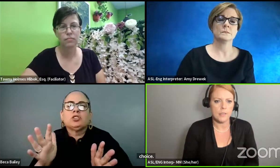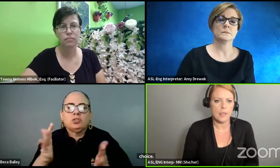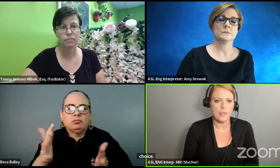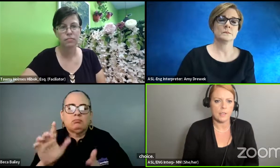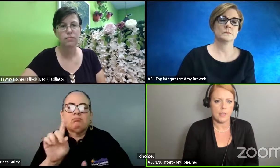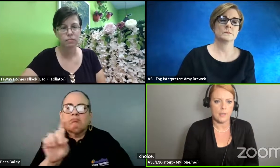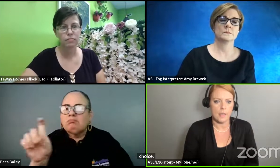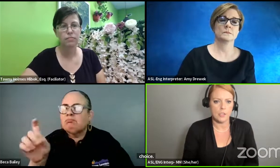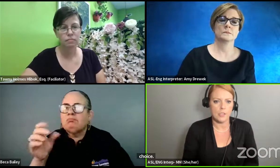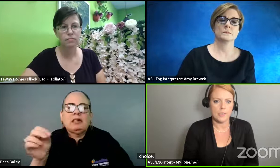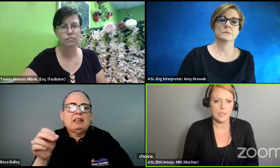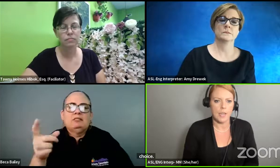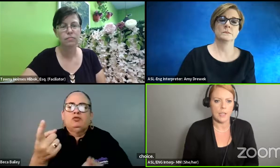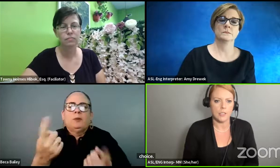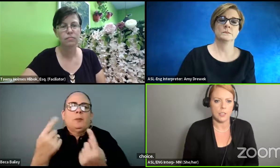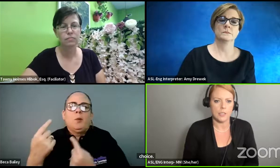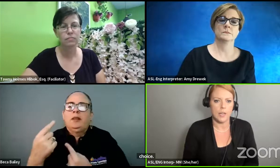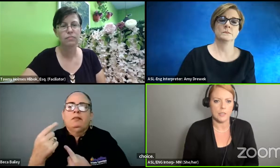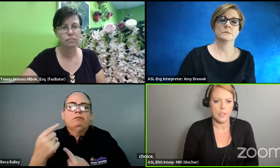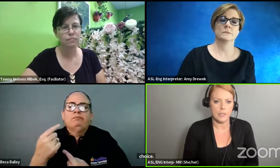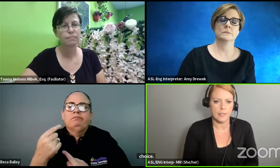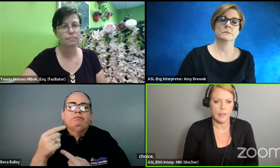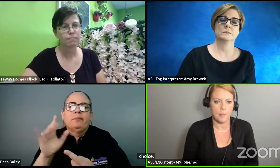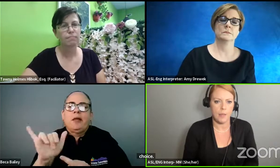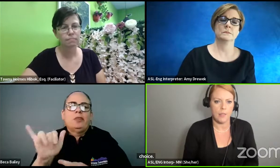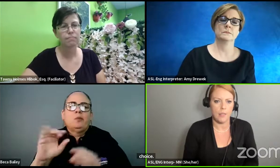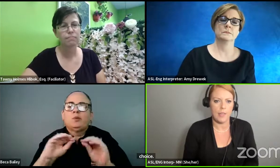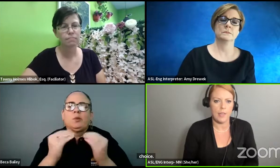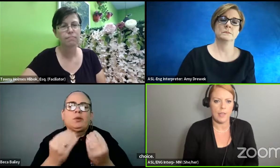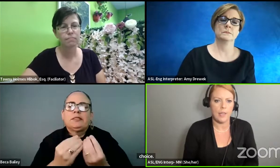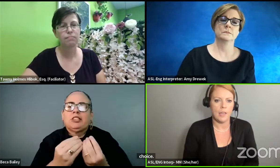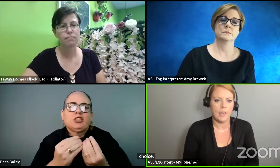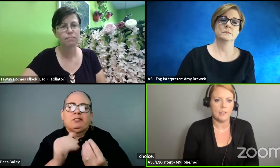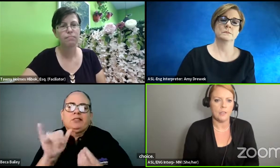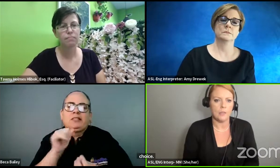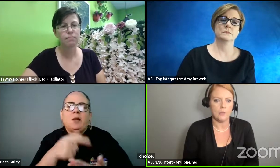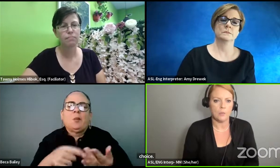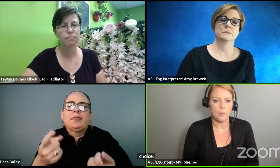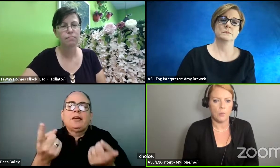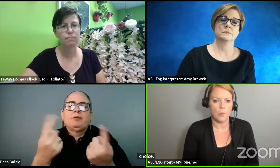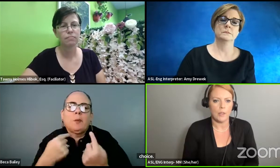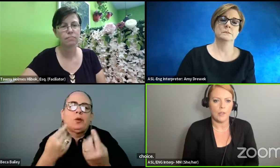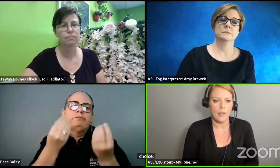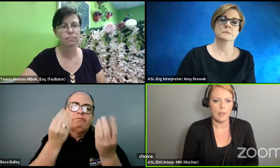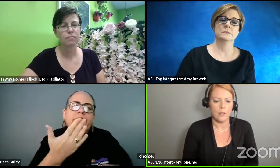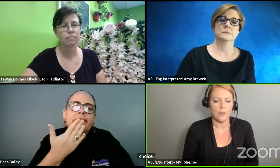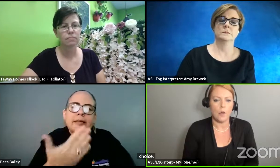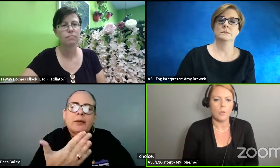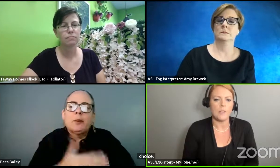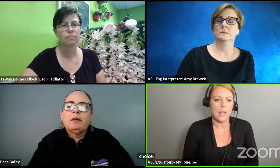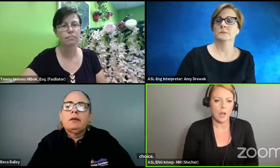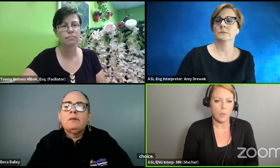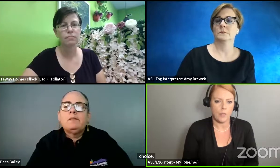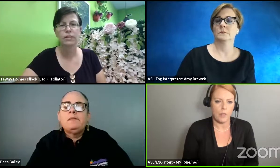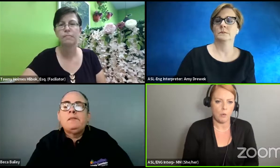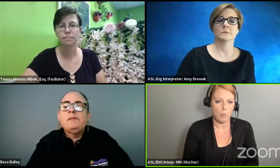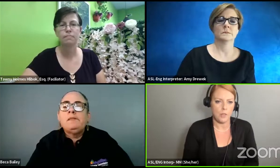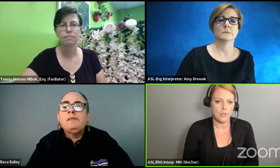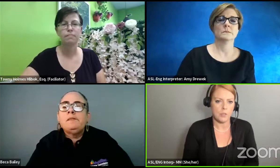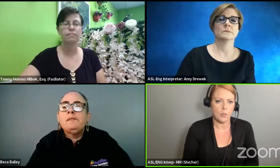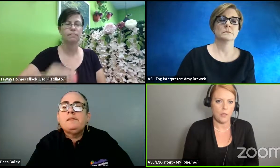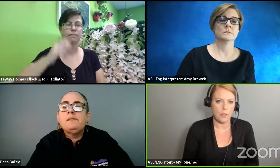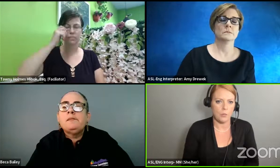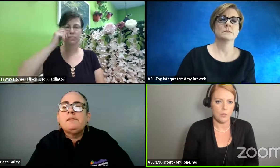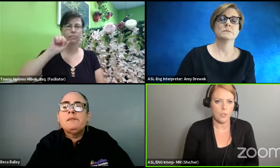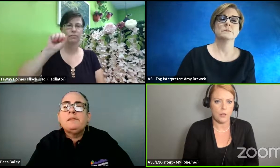organizations, has said that she did actually contact them and they reported that, or that was not what they